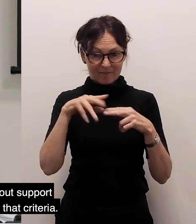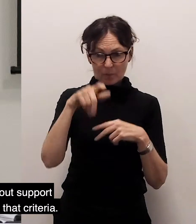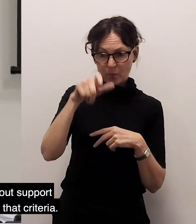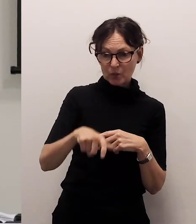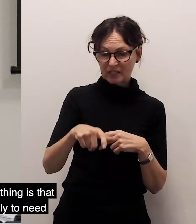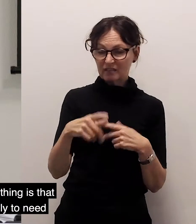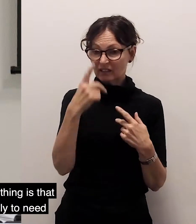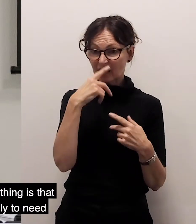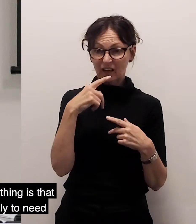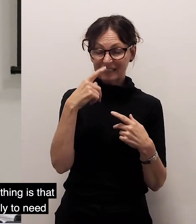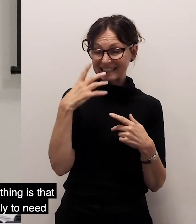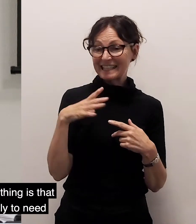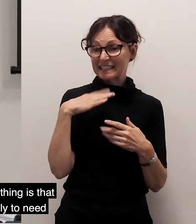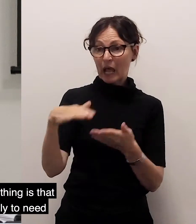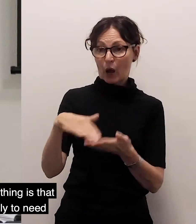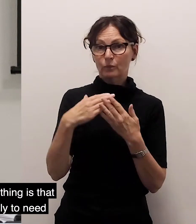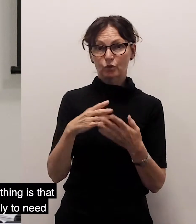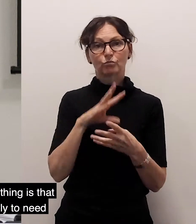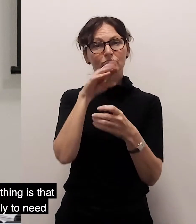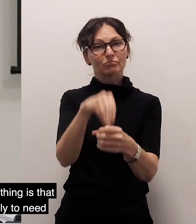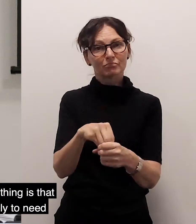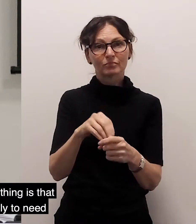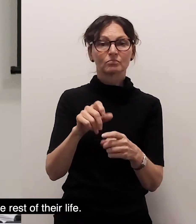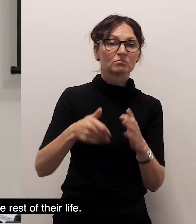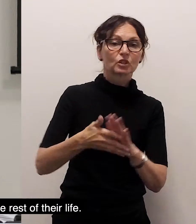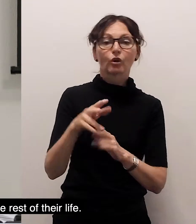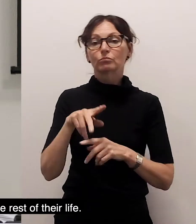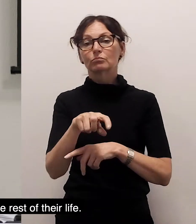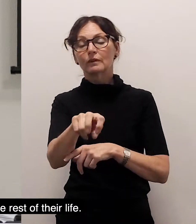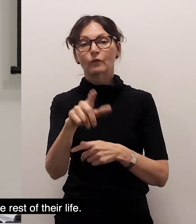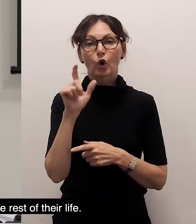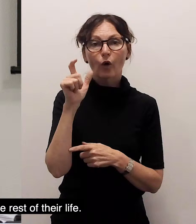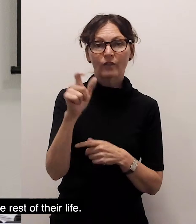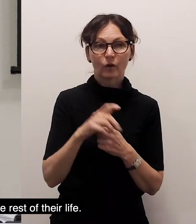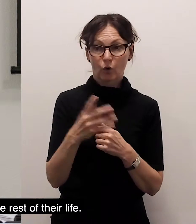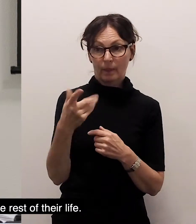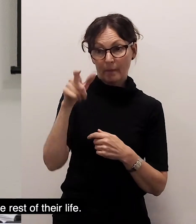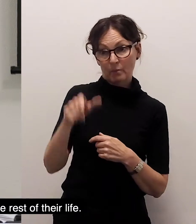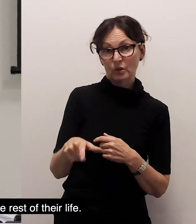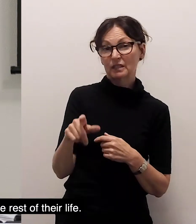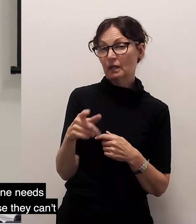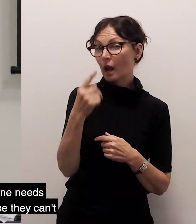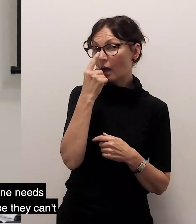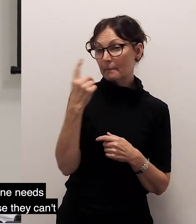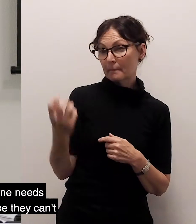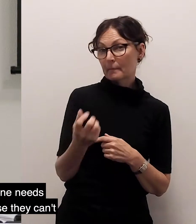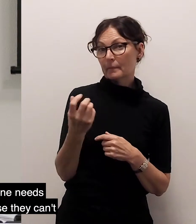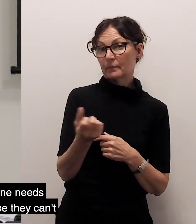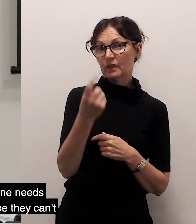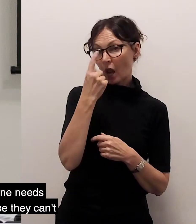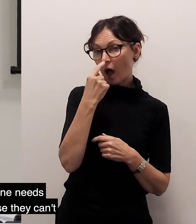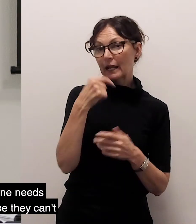criteria. And the fourth thing is that that person is likely to need those supports for the rest of their life. So